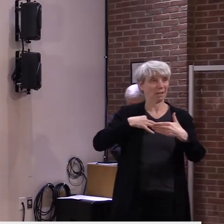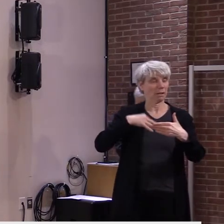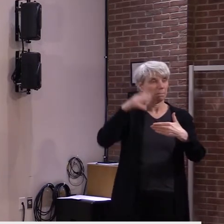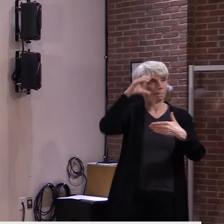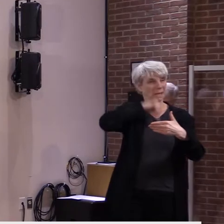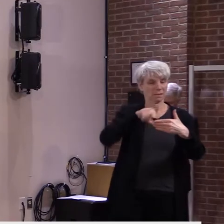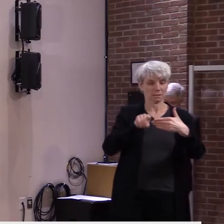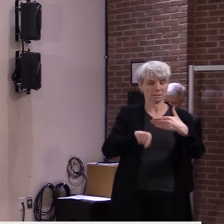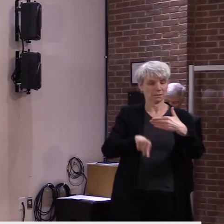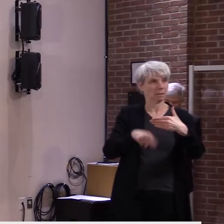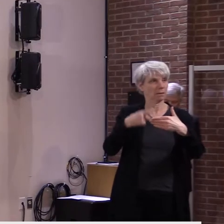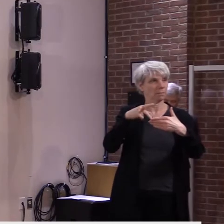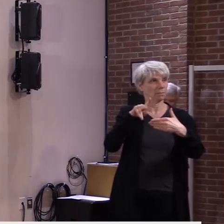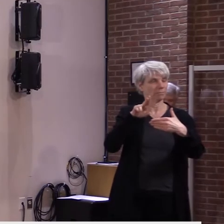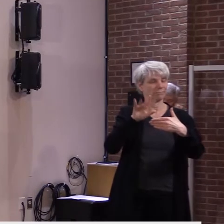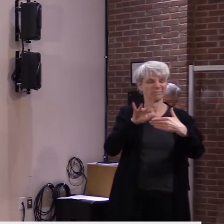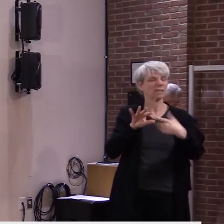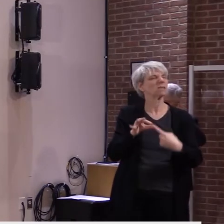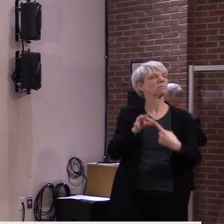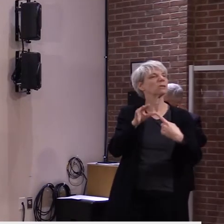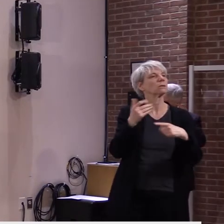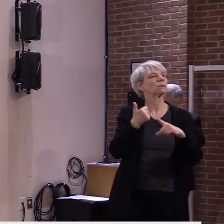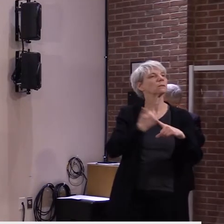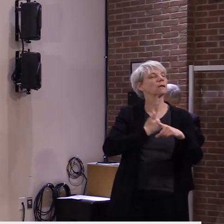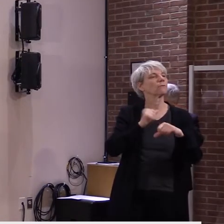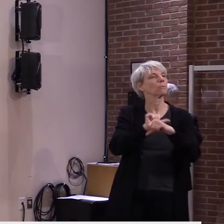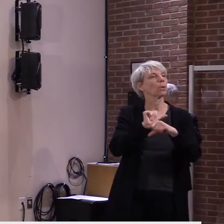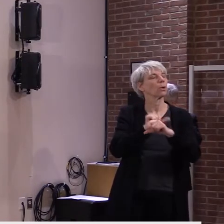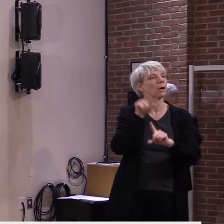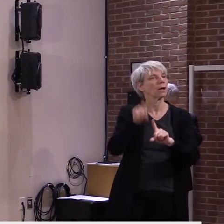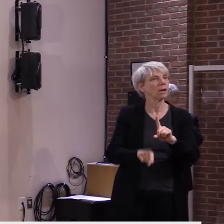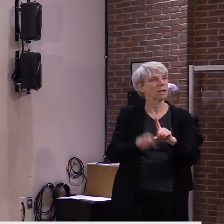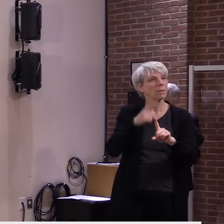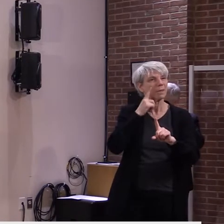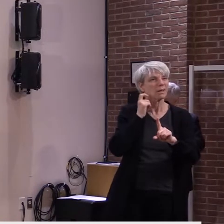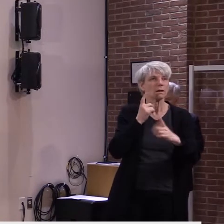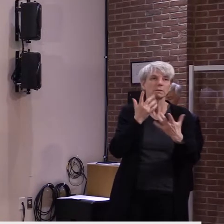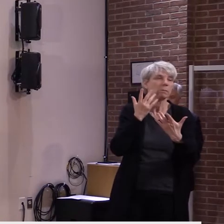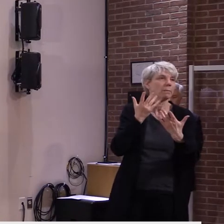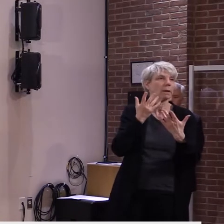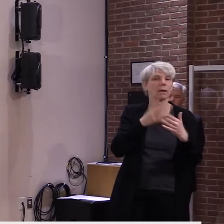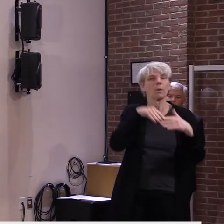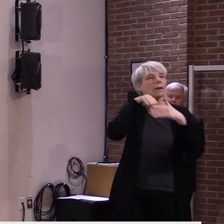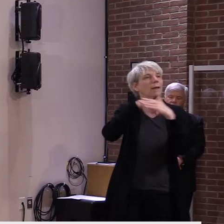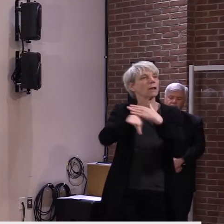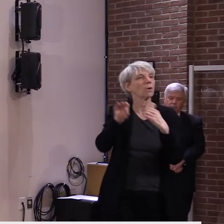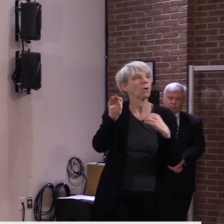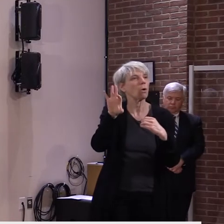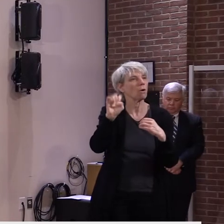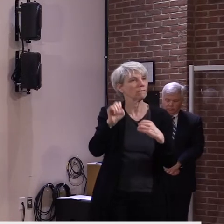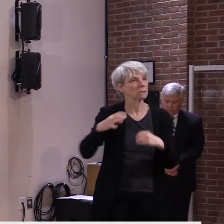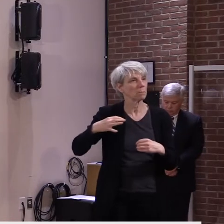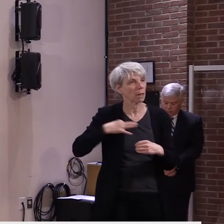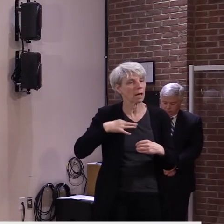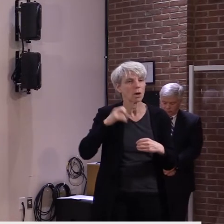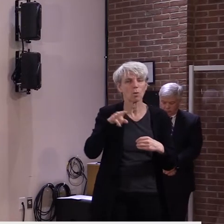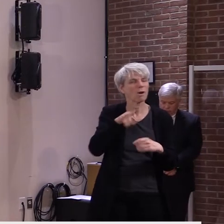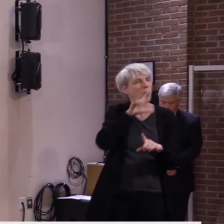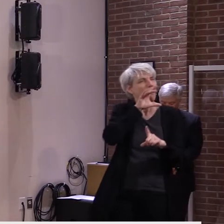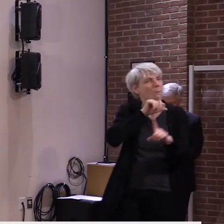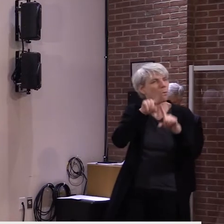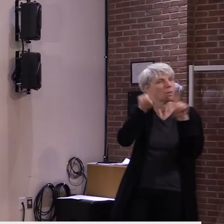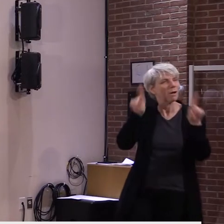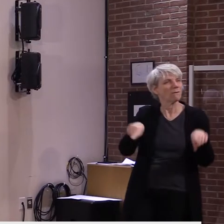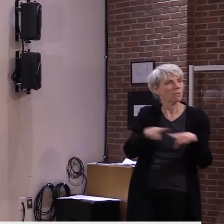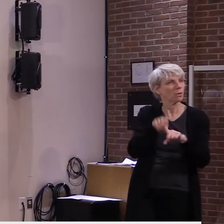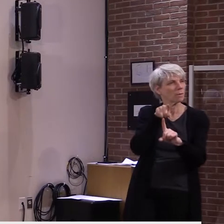they came in maybe through our call center or maybe through an early form of the application. And so we had set